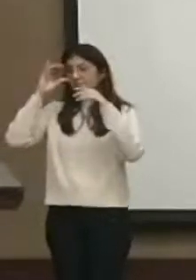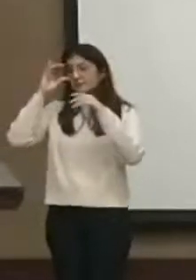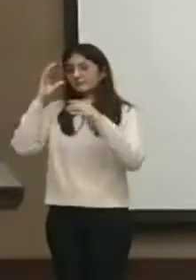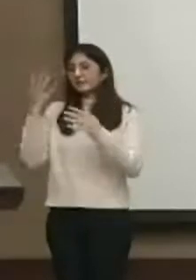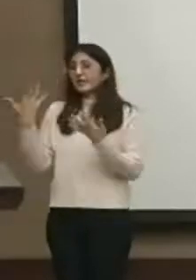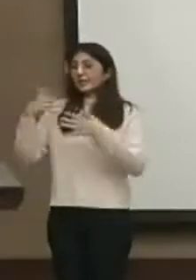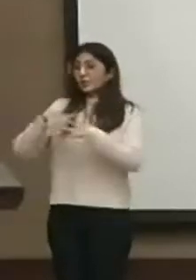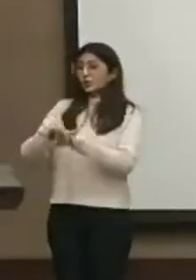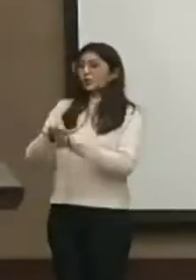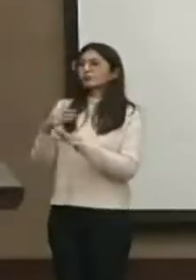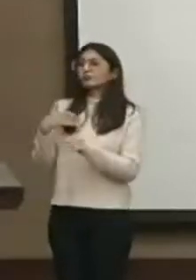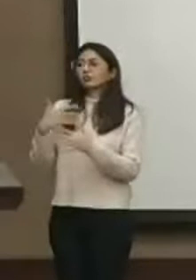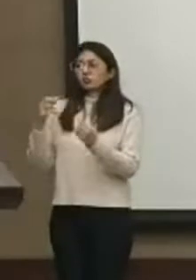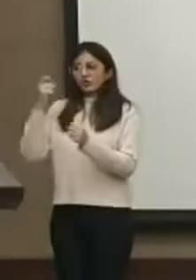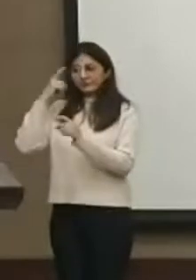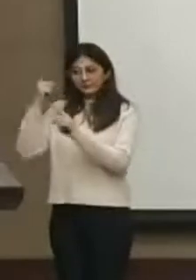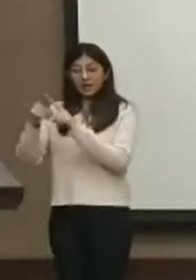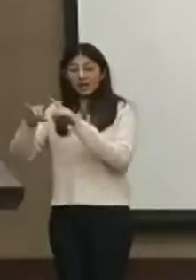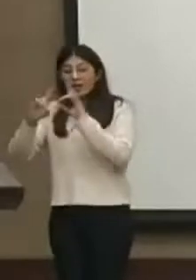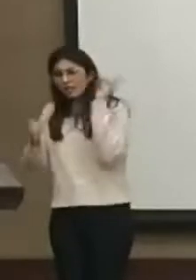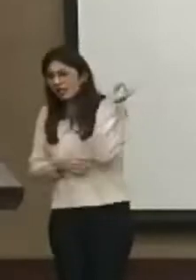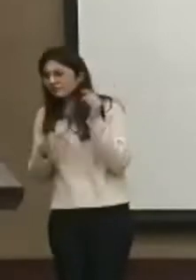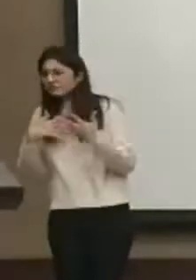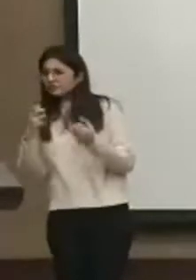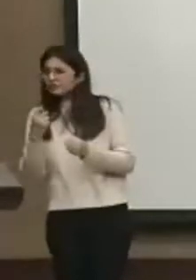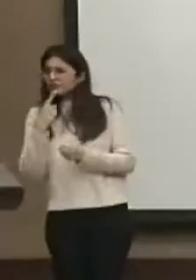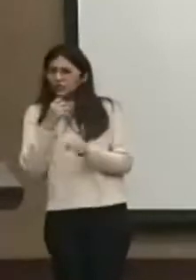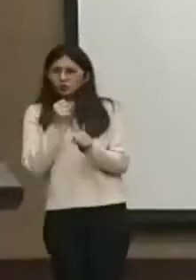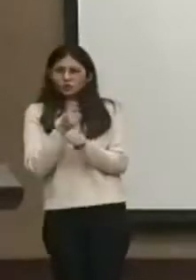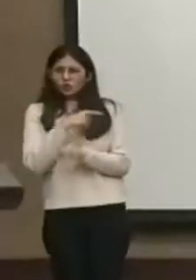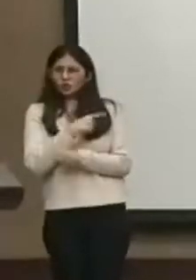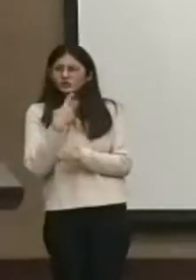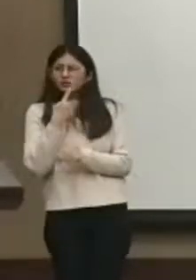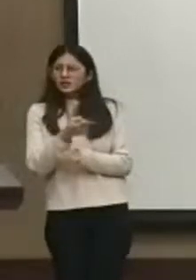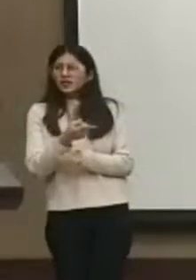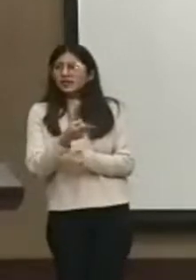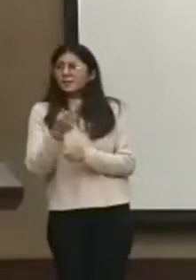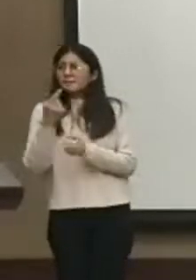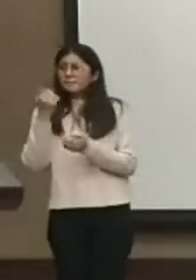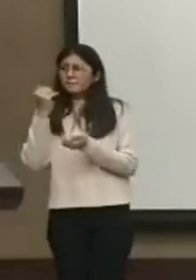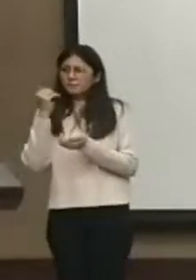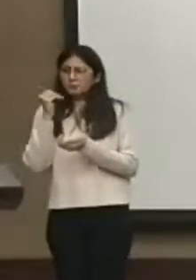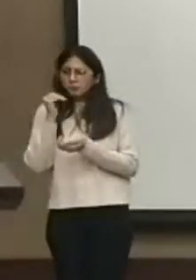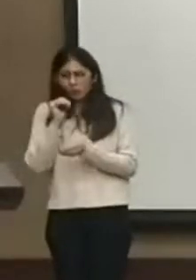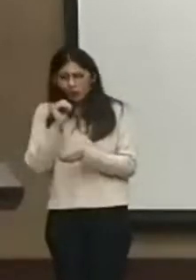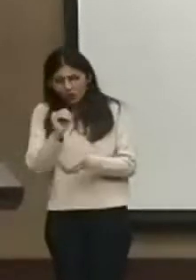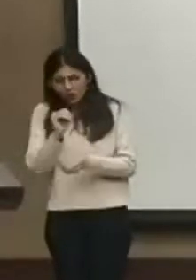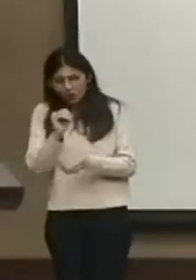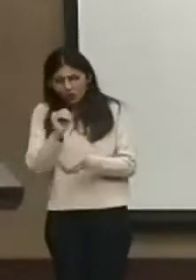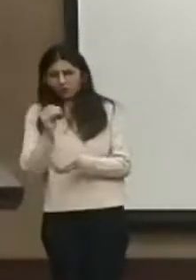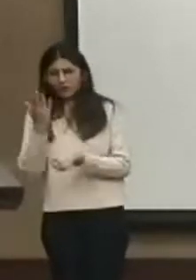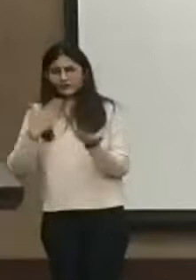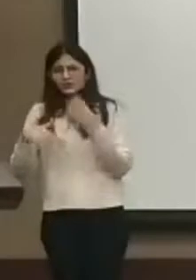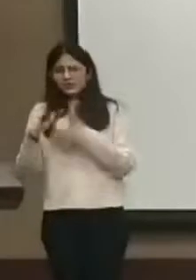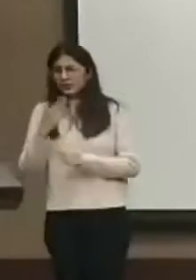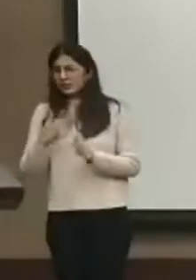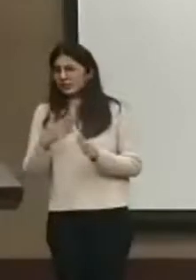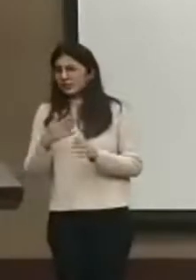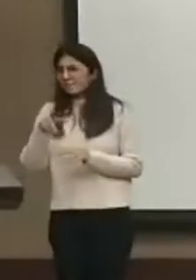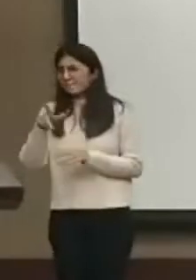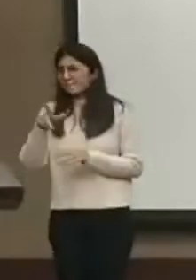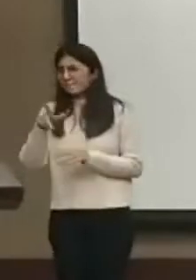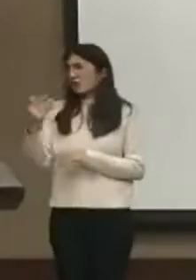the other thing which I would like to underline is the bond, which is when you design